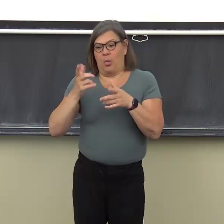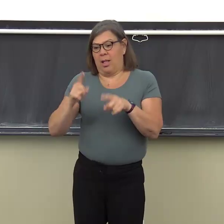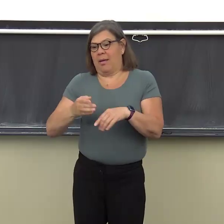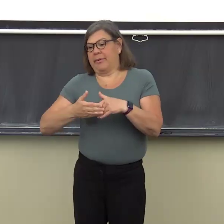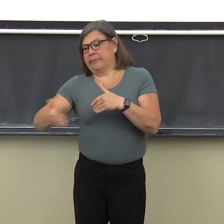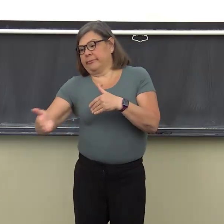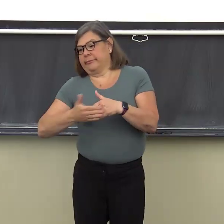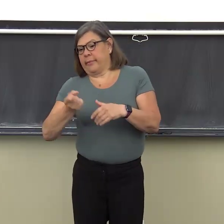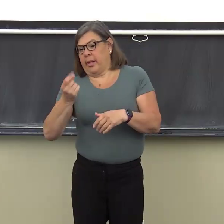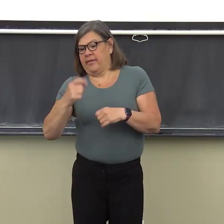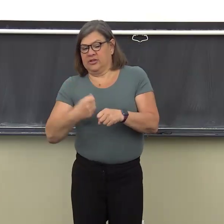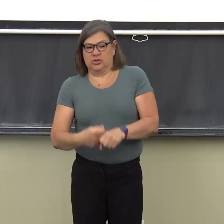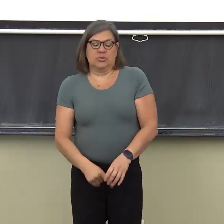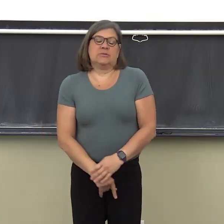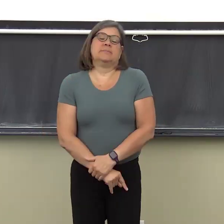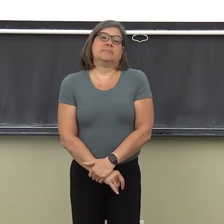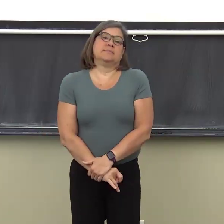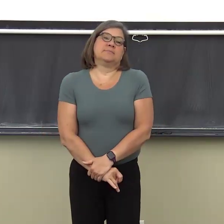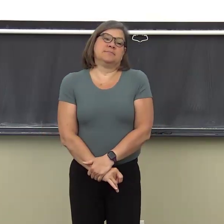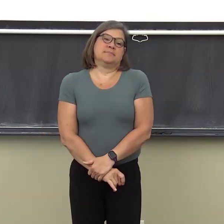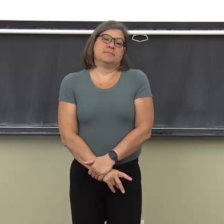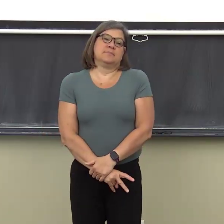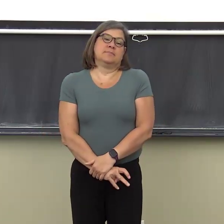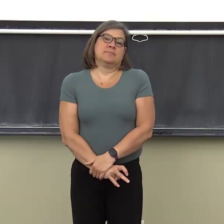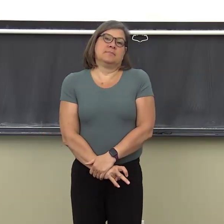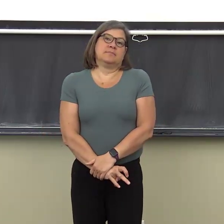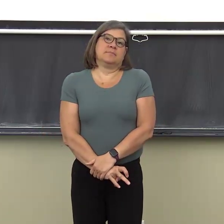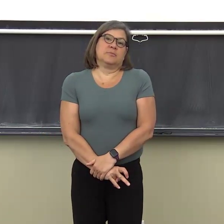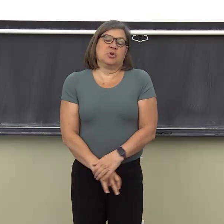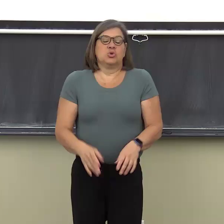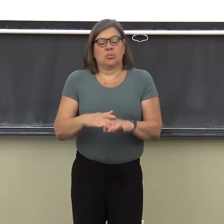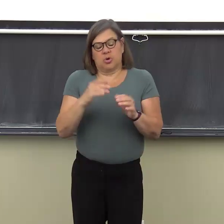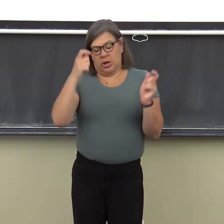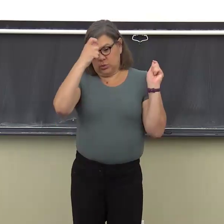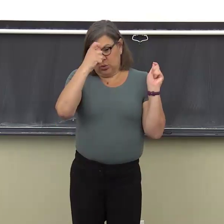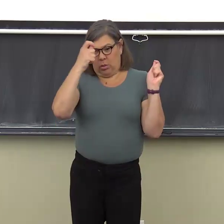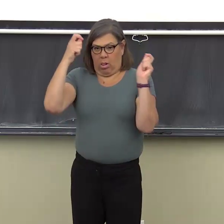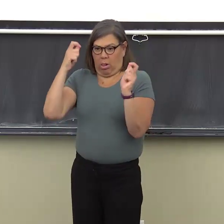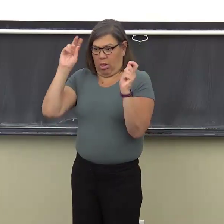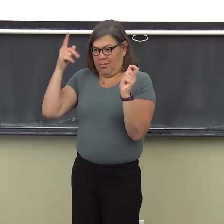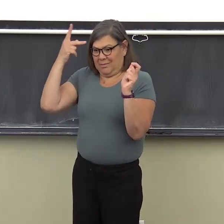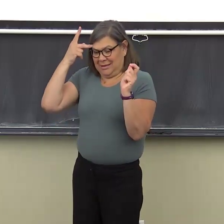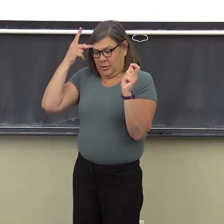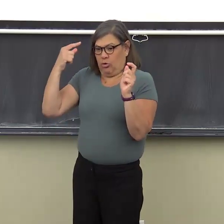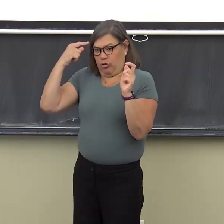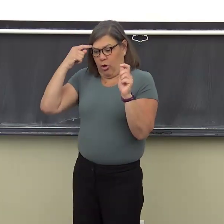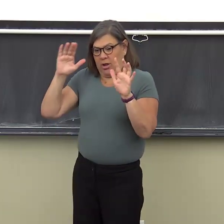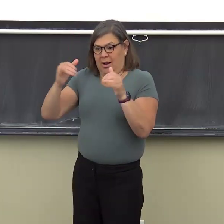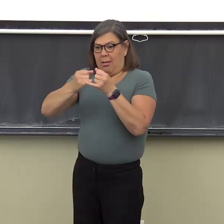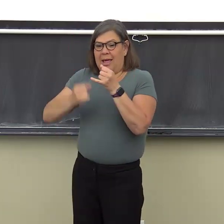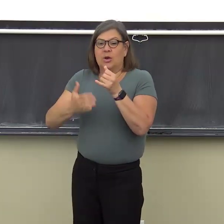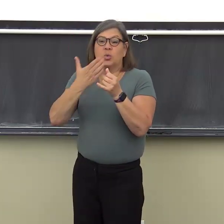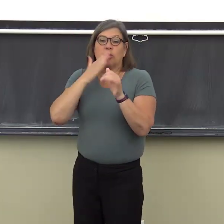years. So I am sort of trying to turn a corner in the political thought right now. And I'll end on this point with a great